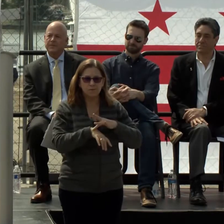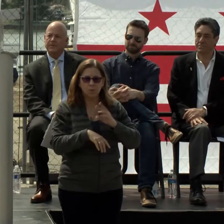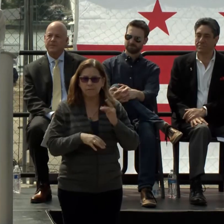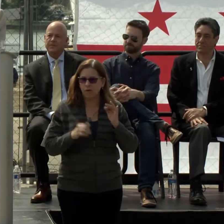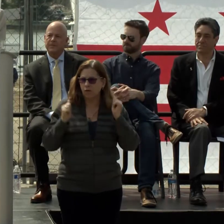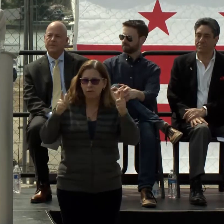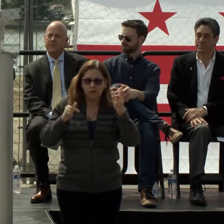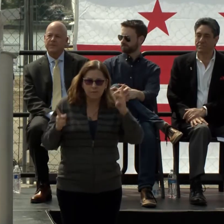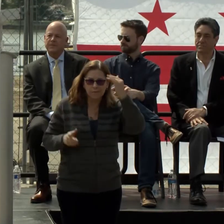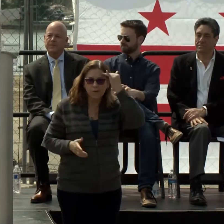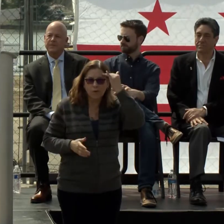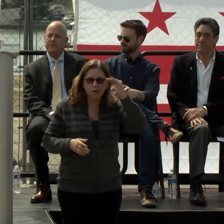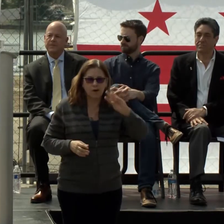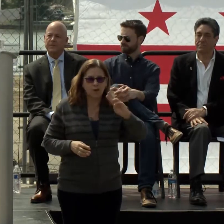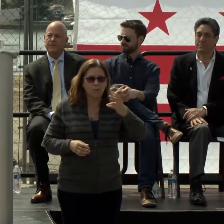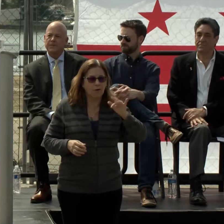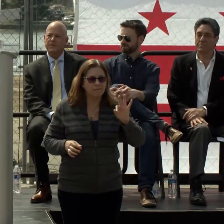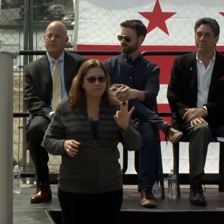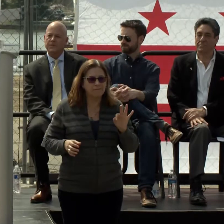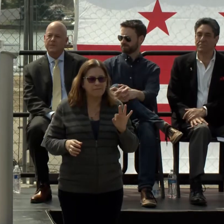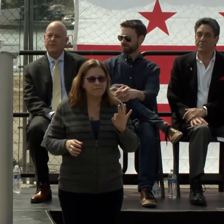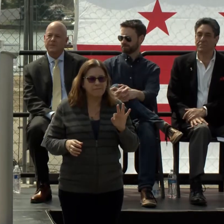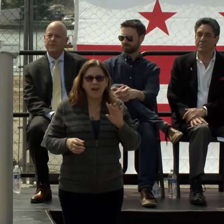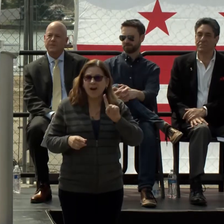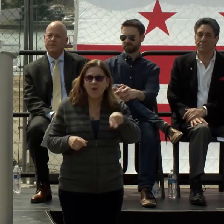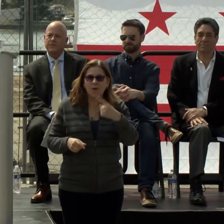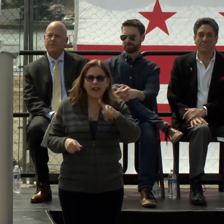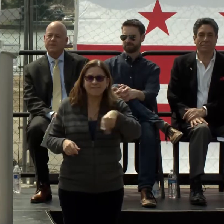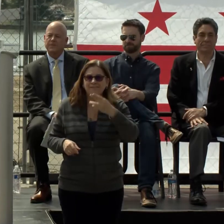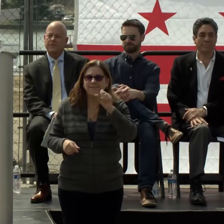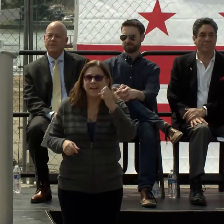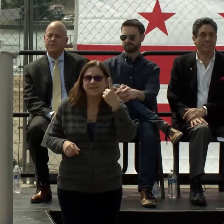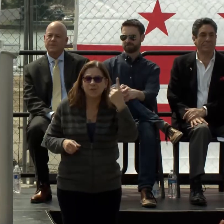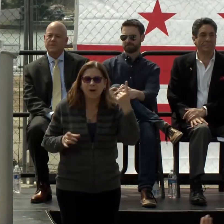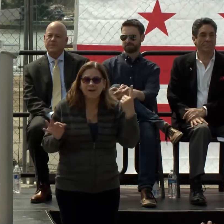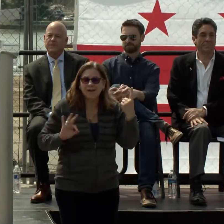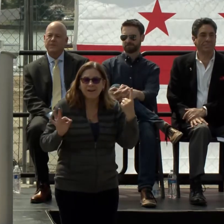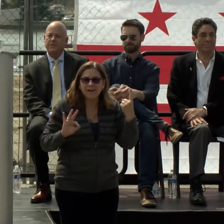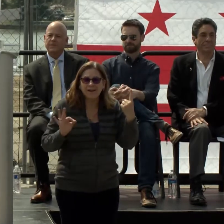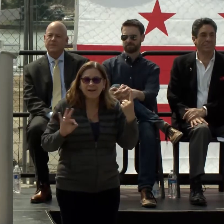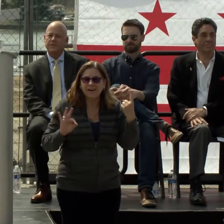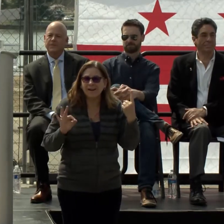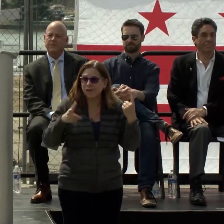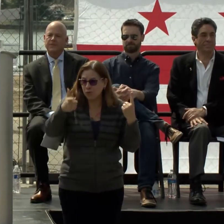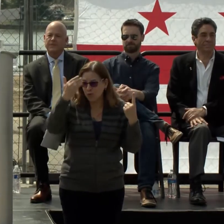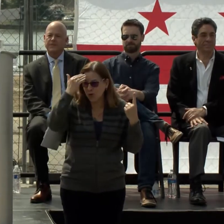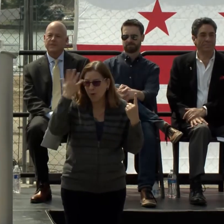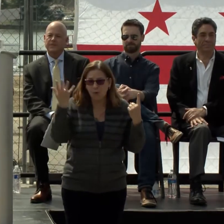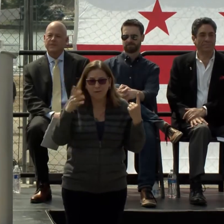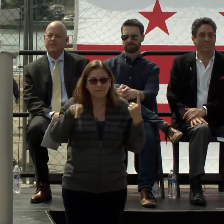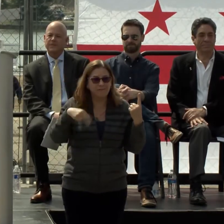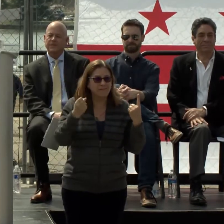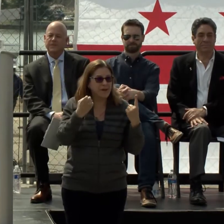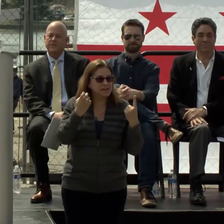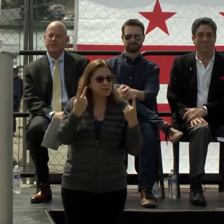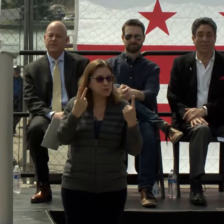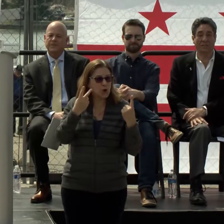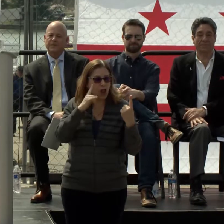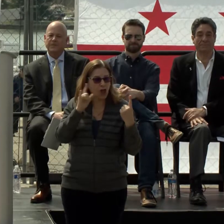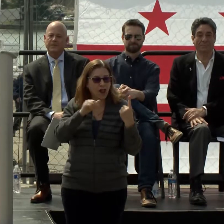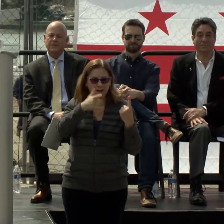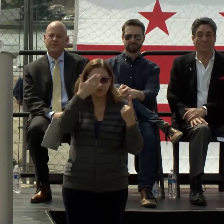and that's only phase one. They don't even know phase two is yet to